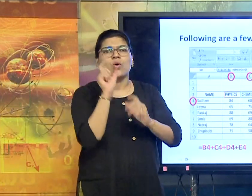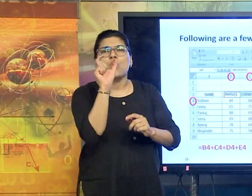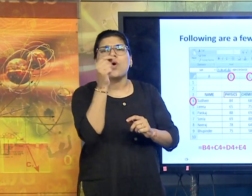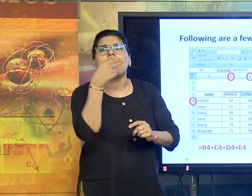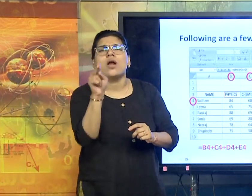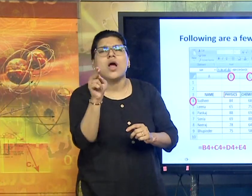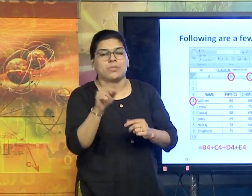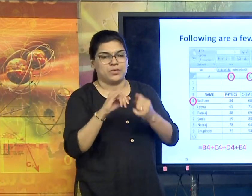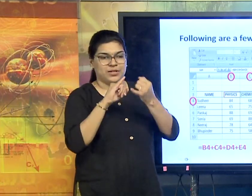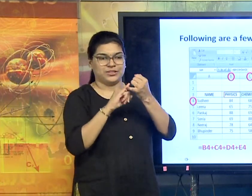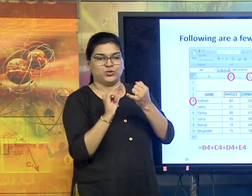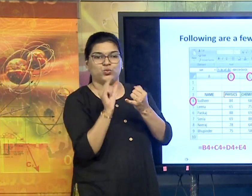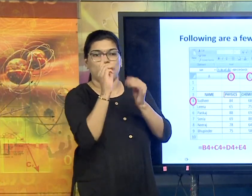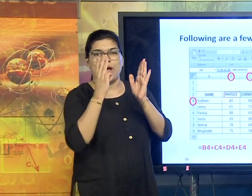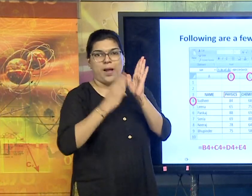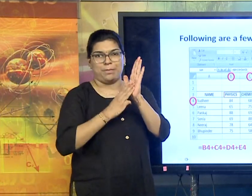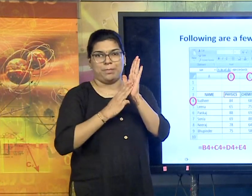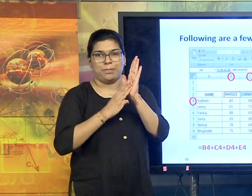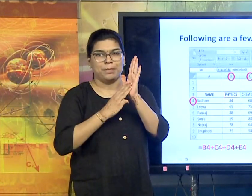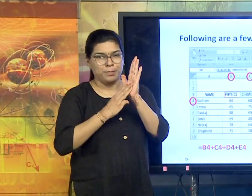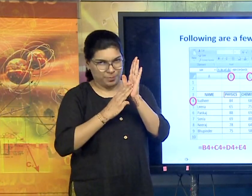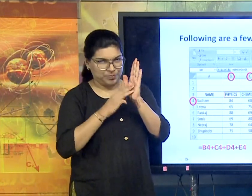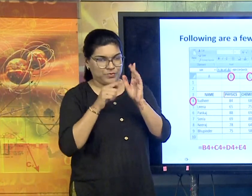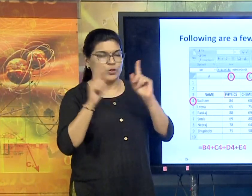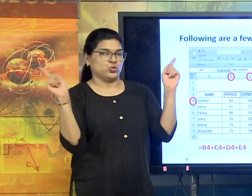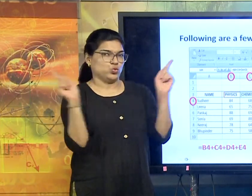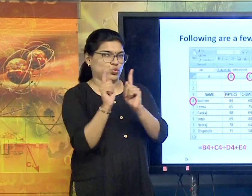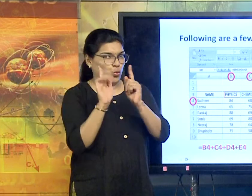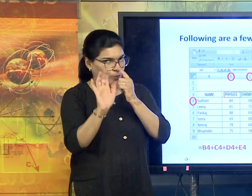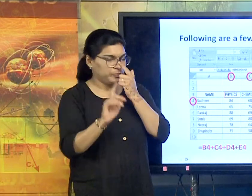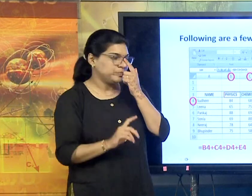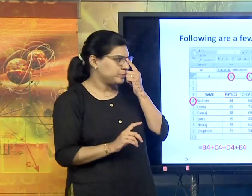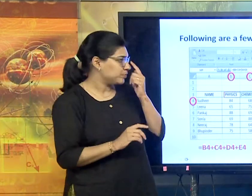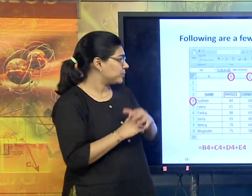and this example is for the sum.